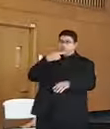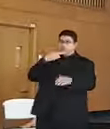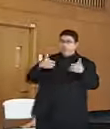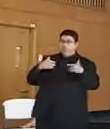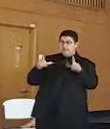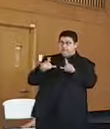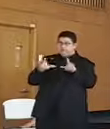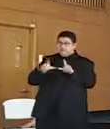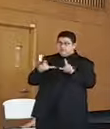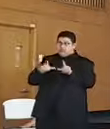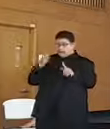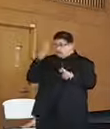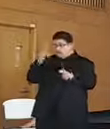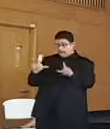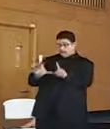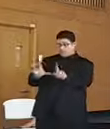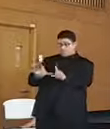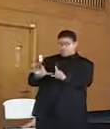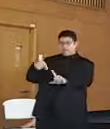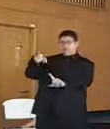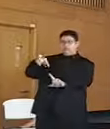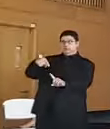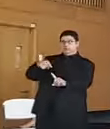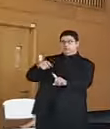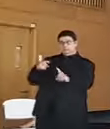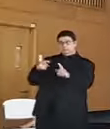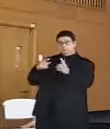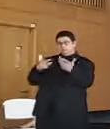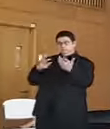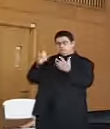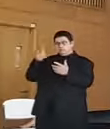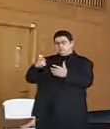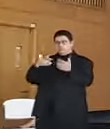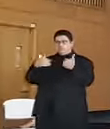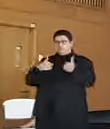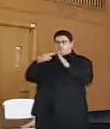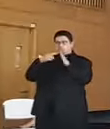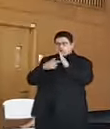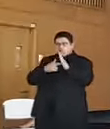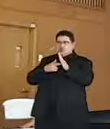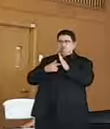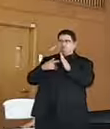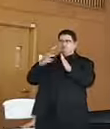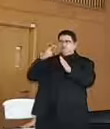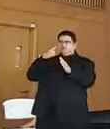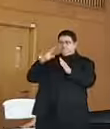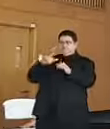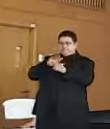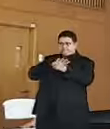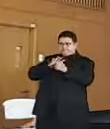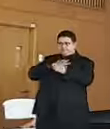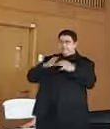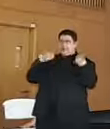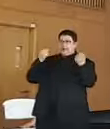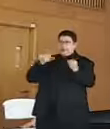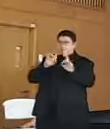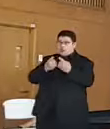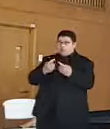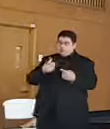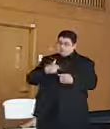of that license, they are subject to rules and regulations of the county health department. We understand that we're in a tough